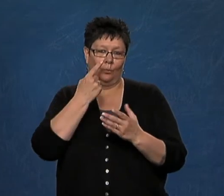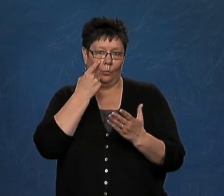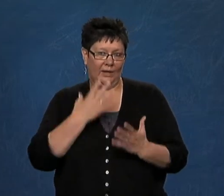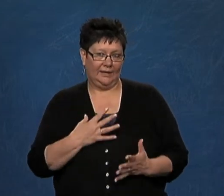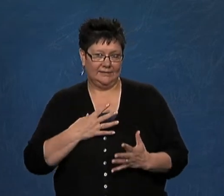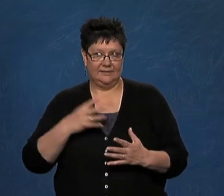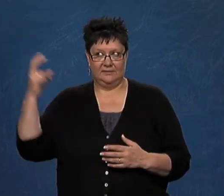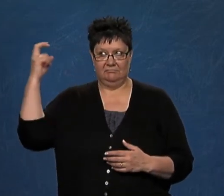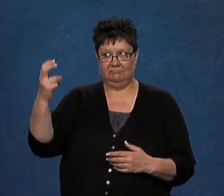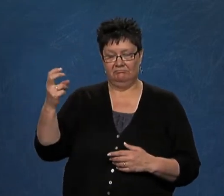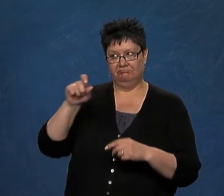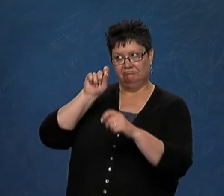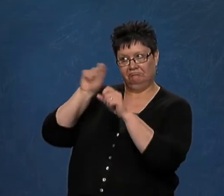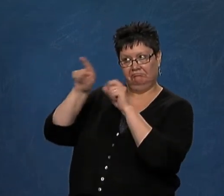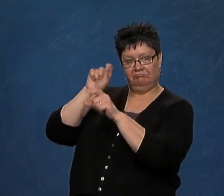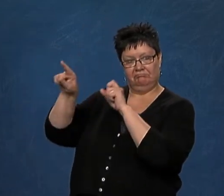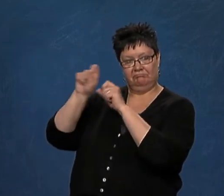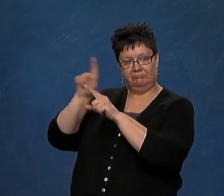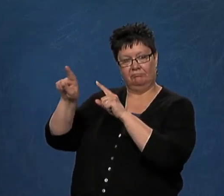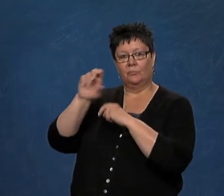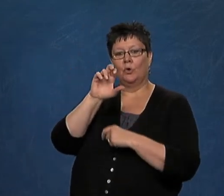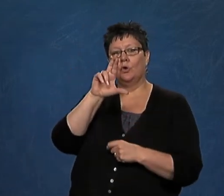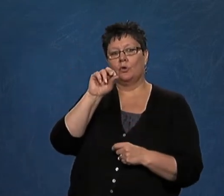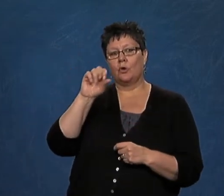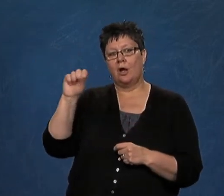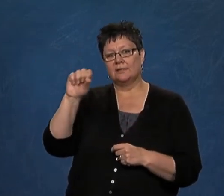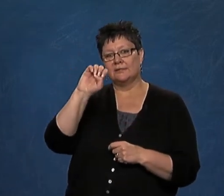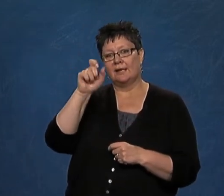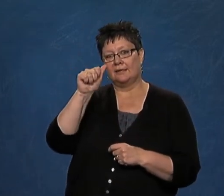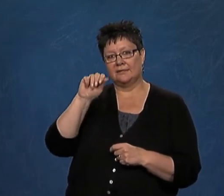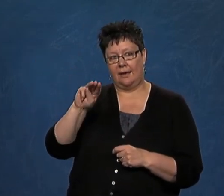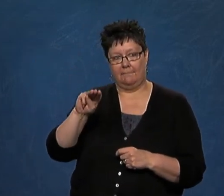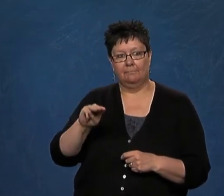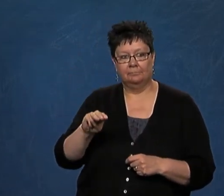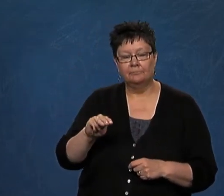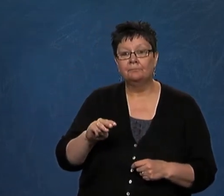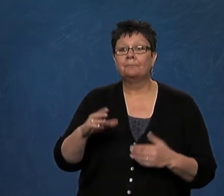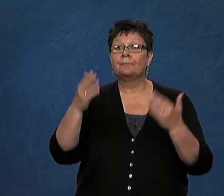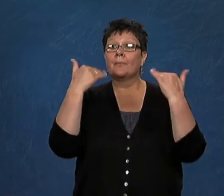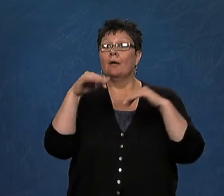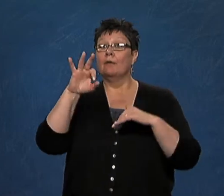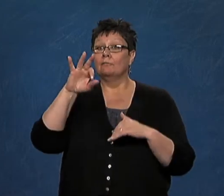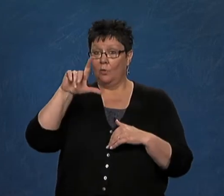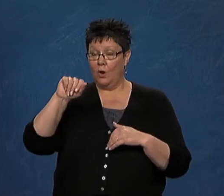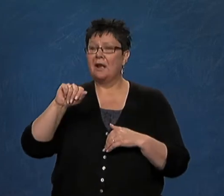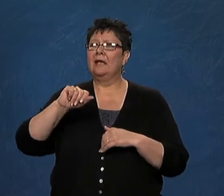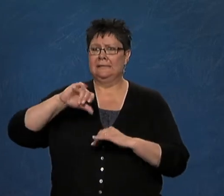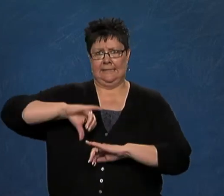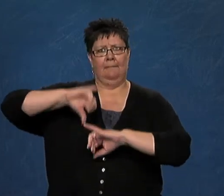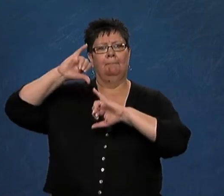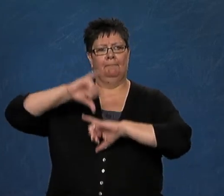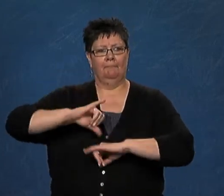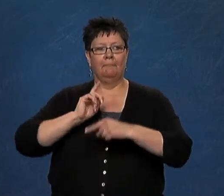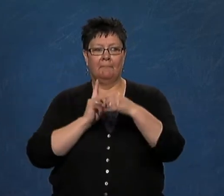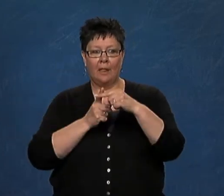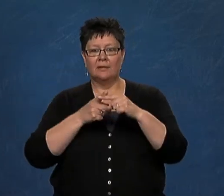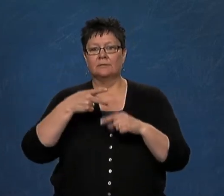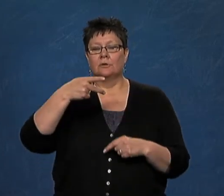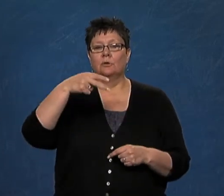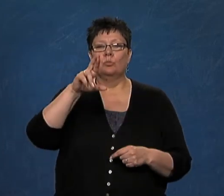involved. If a witness needs to be questioned or cross-examined, you won't use it. Now in